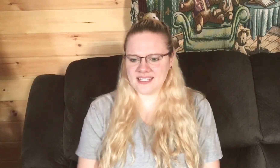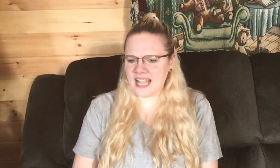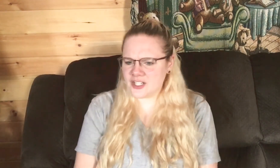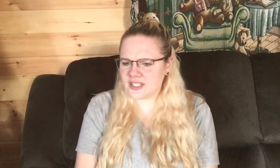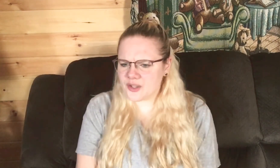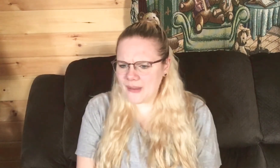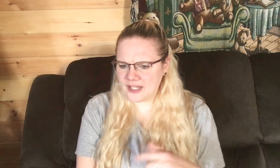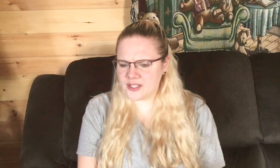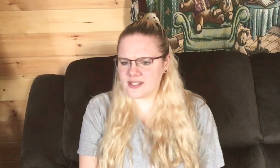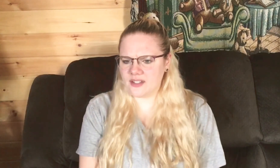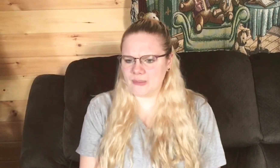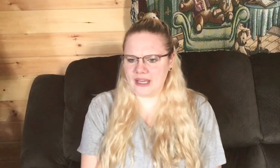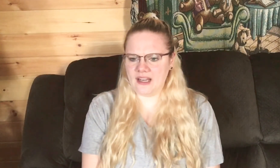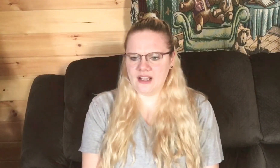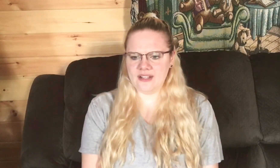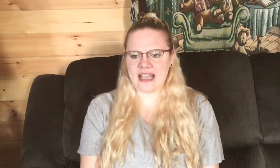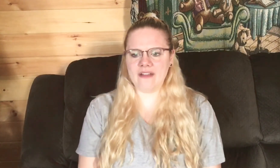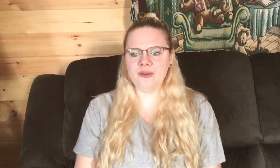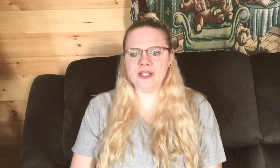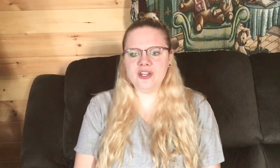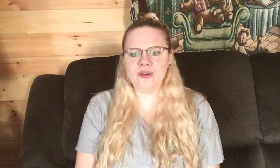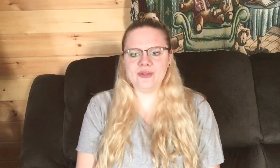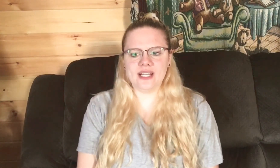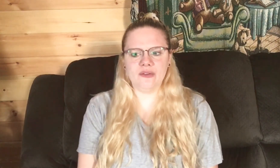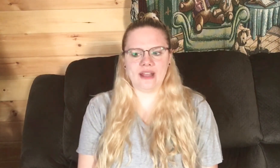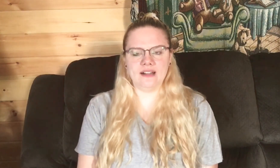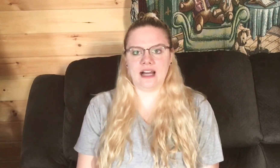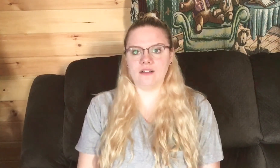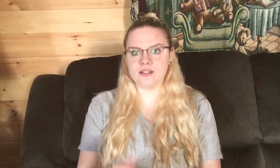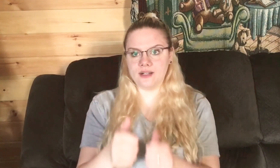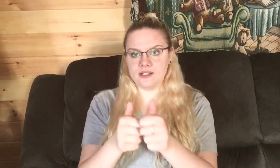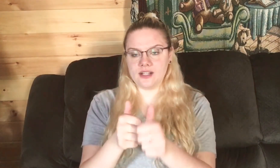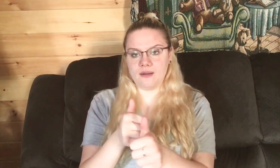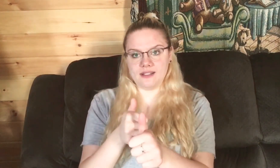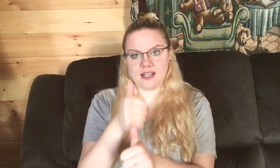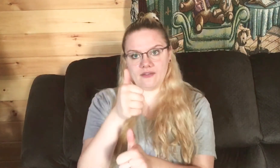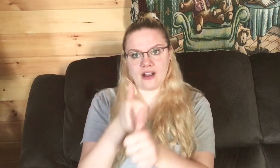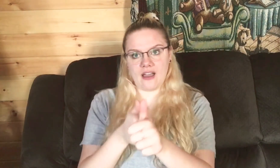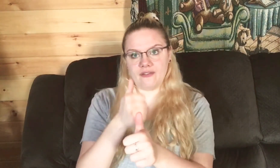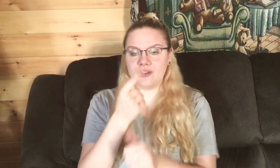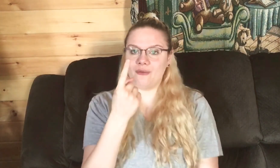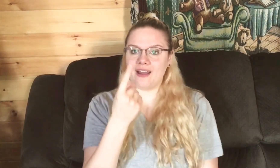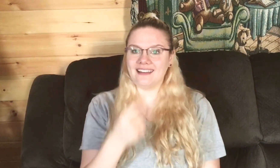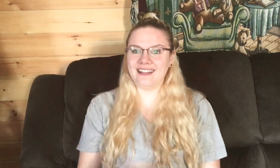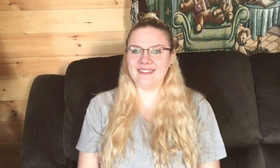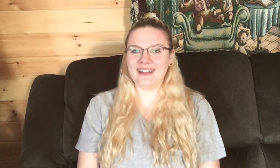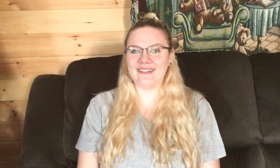see. Actually, let's go back just a little bit. So everyone knows that a rain cloud. So we're going to start with a sign for everyone. Here we go.